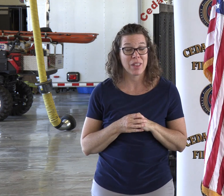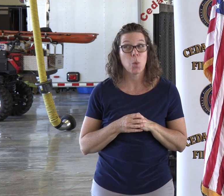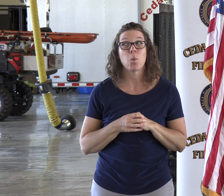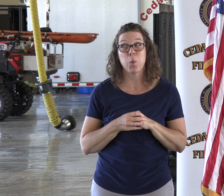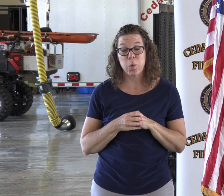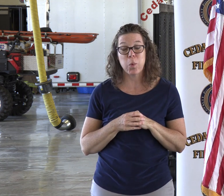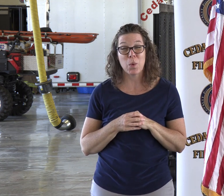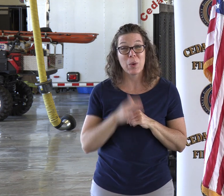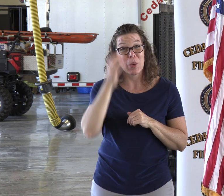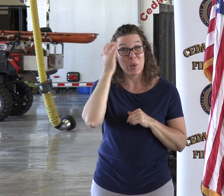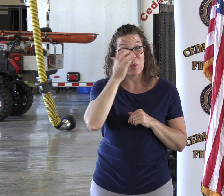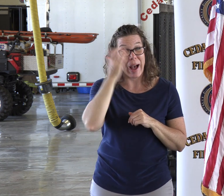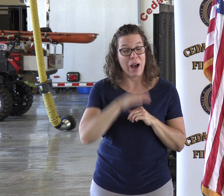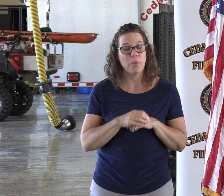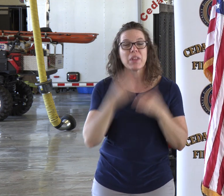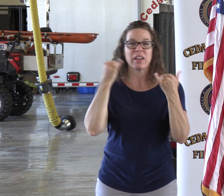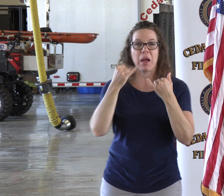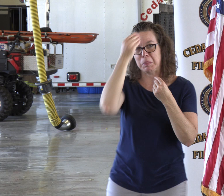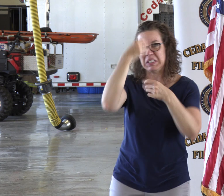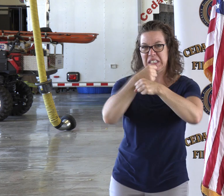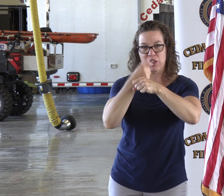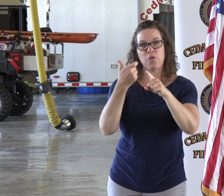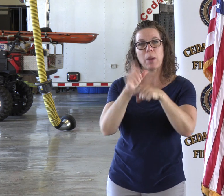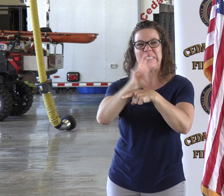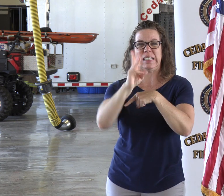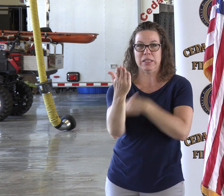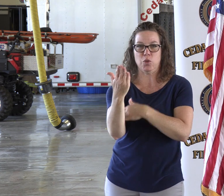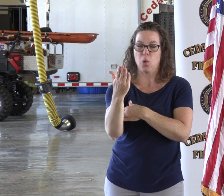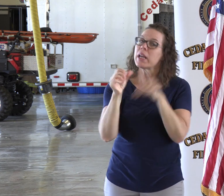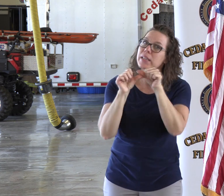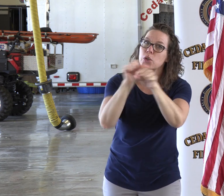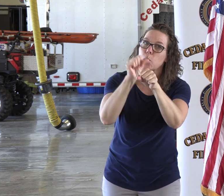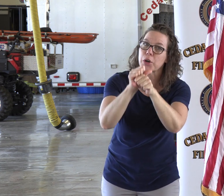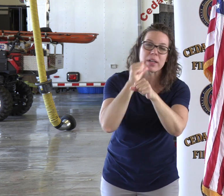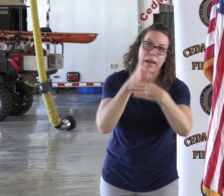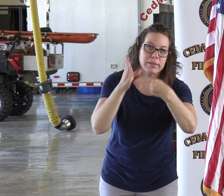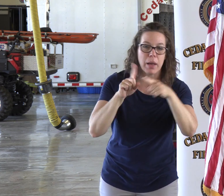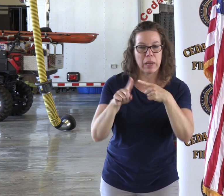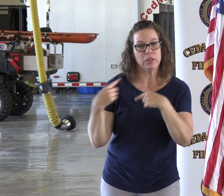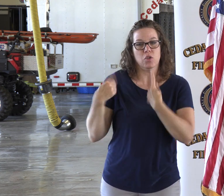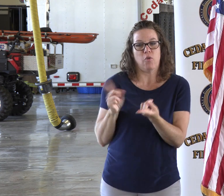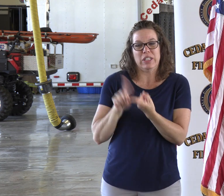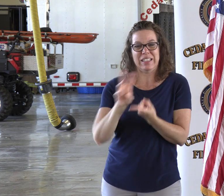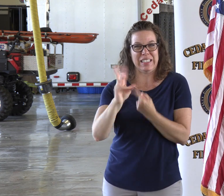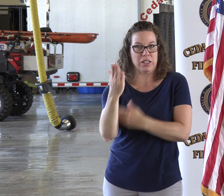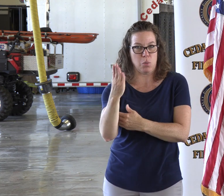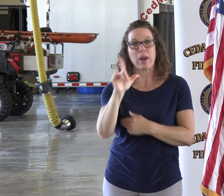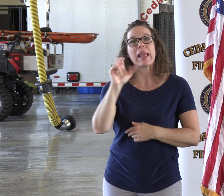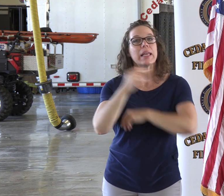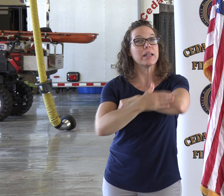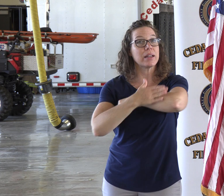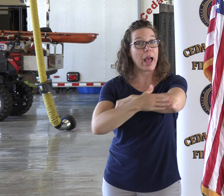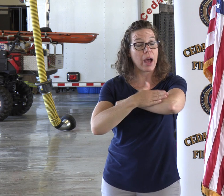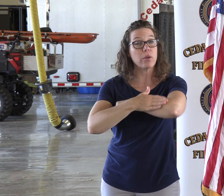Now, these are as of 6 o'clock this morning update. We continue to make progress, but I want to give this data out. In Linn County,